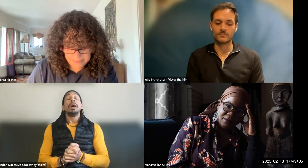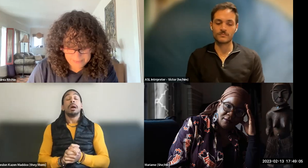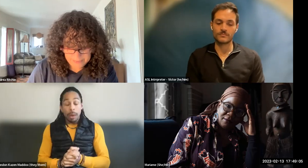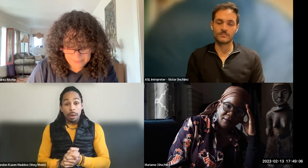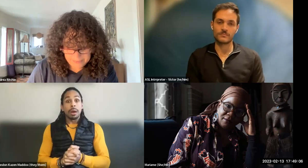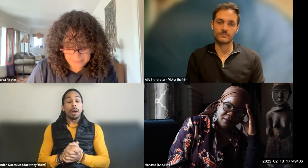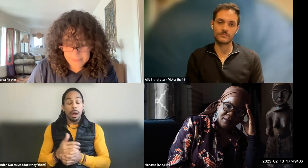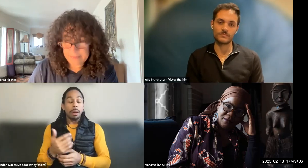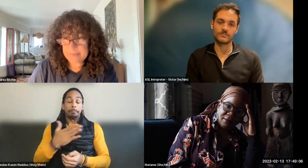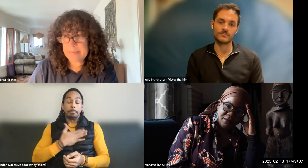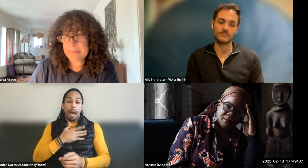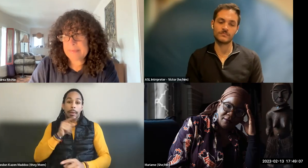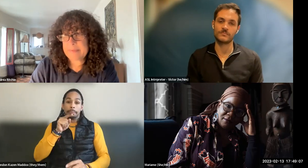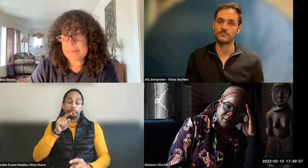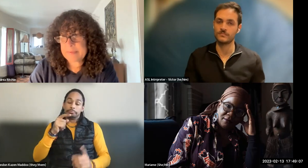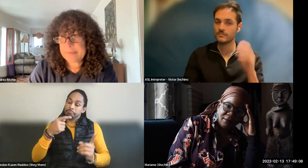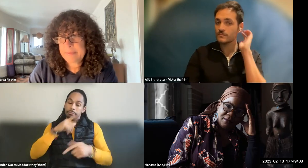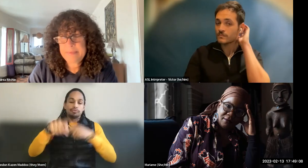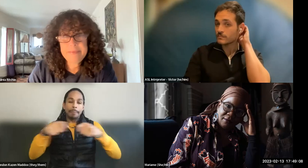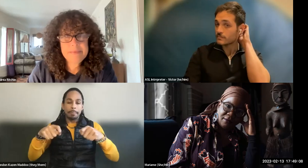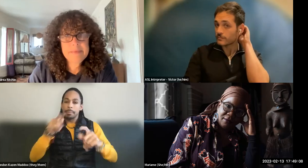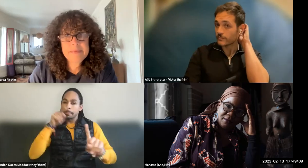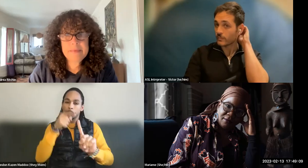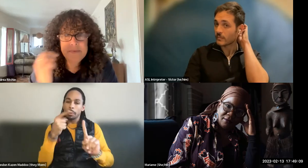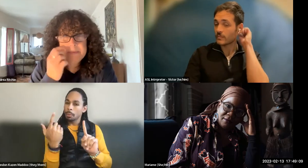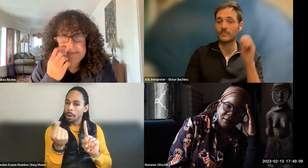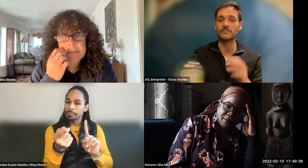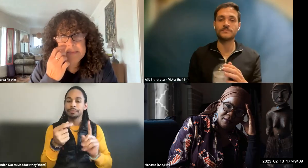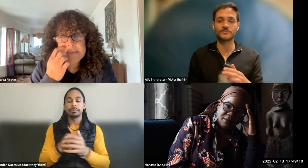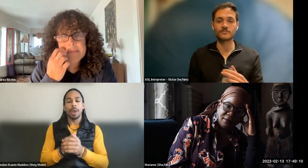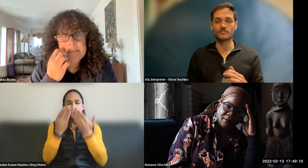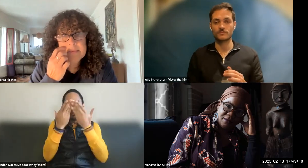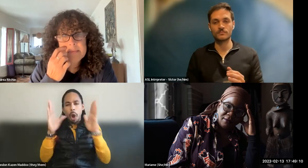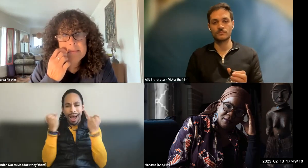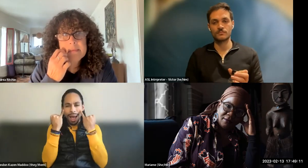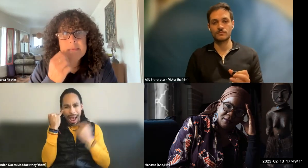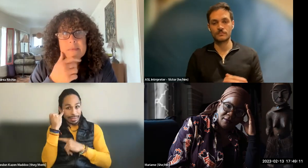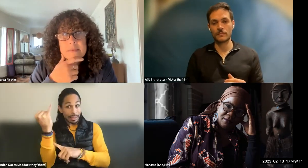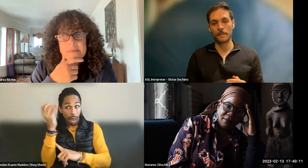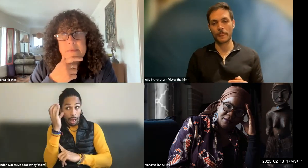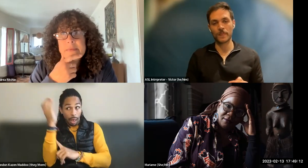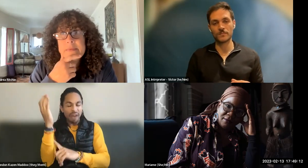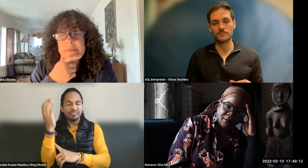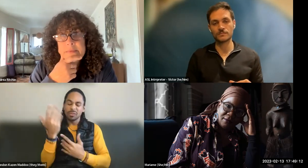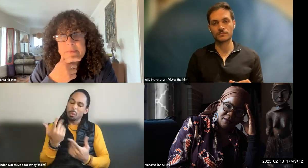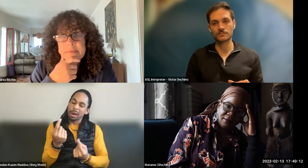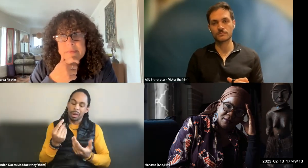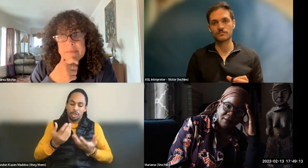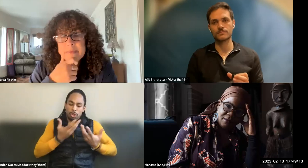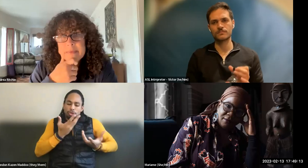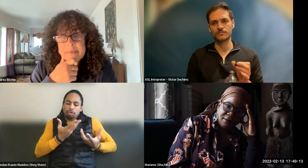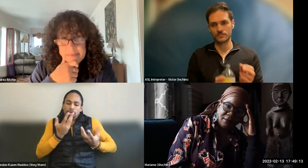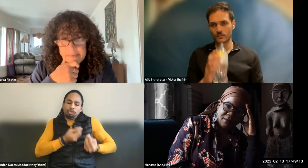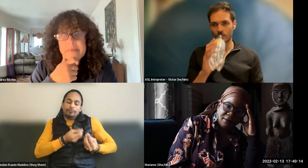end. First, the broader idea of soft policing isn't primarily concerned with